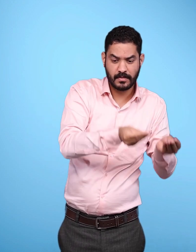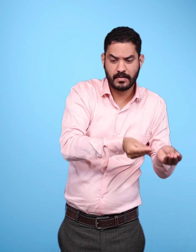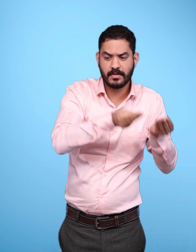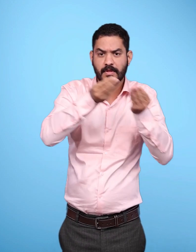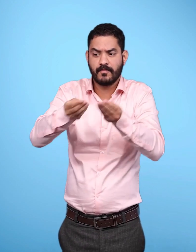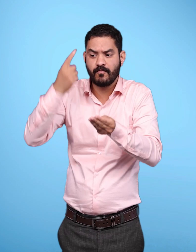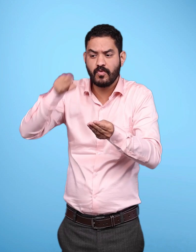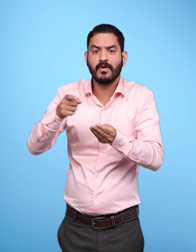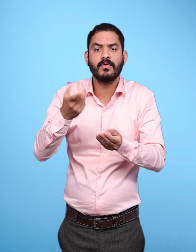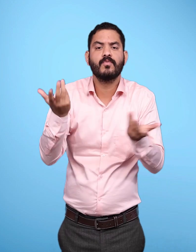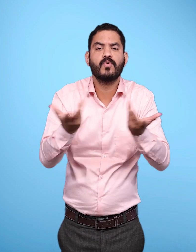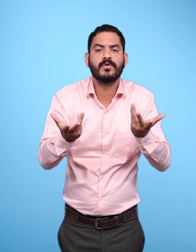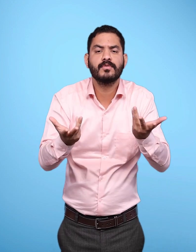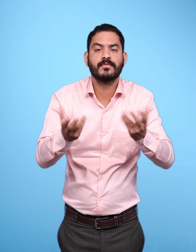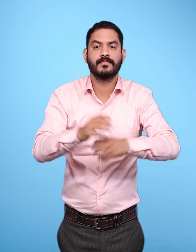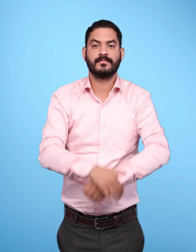What did the villagers bring for the king?